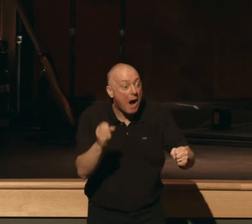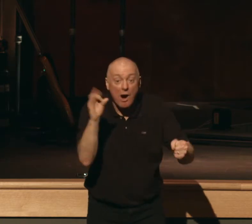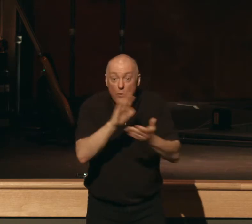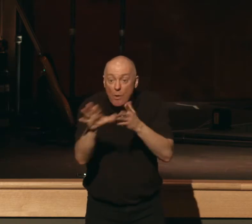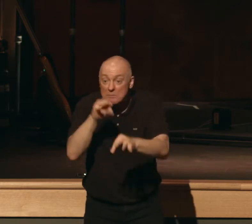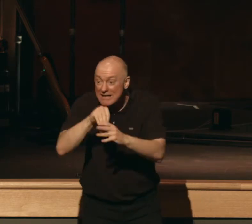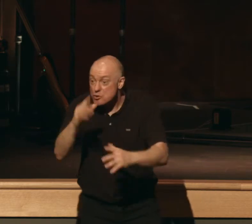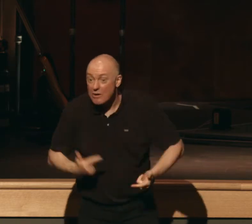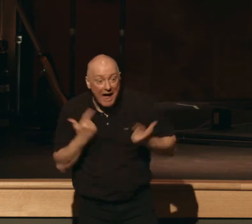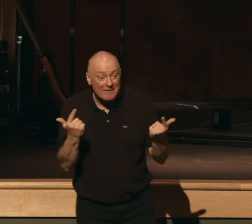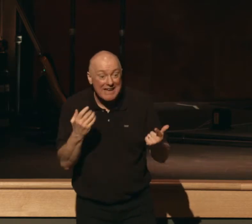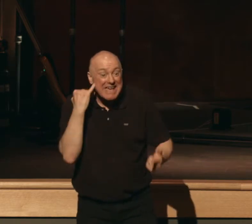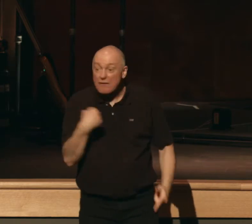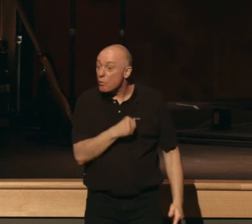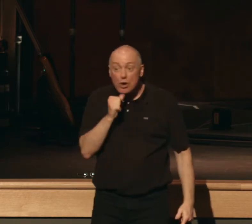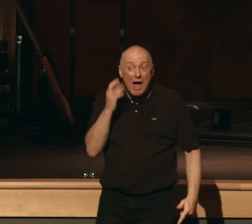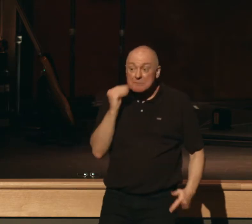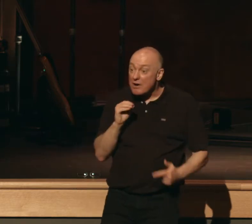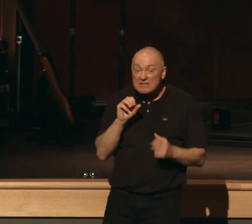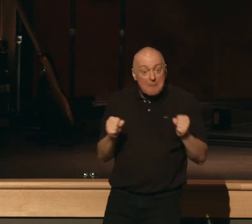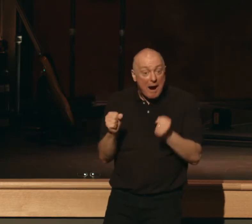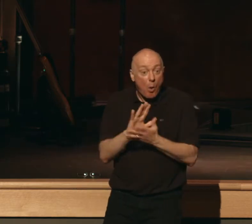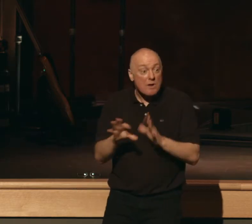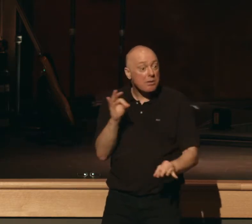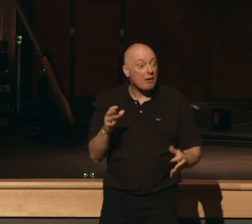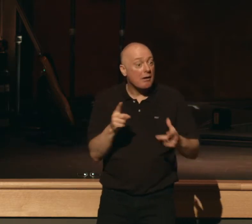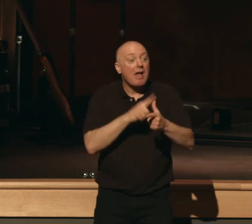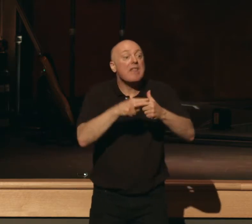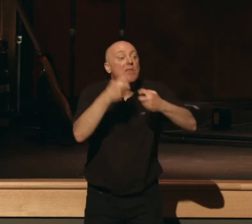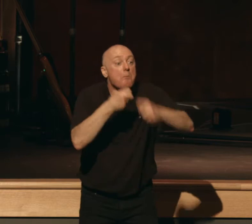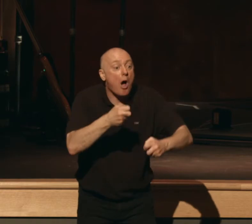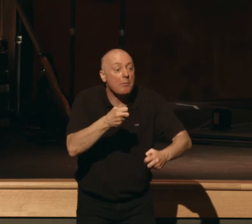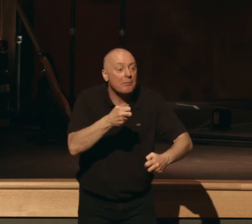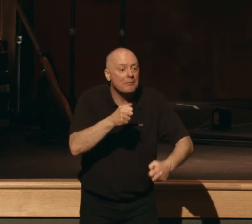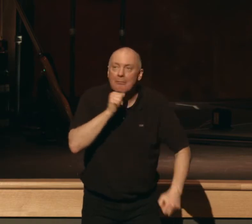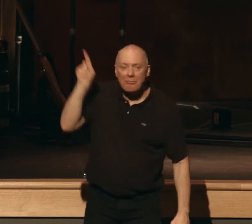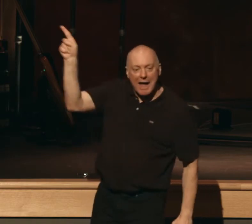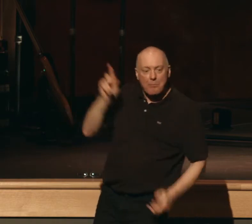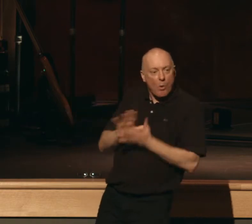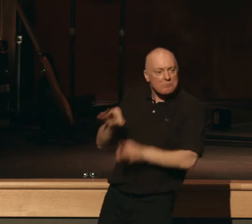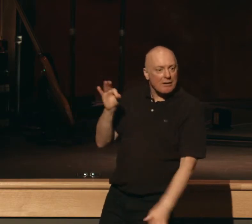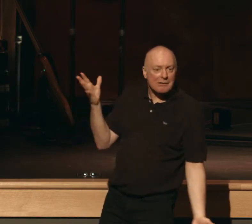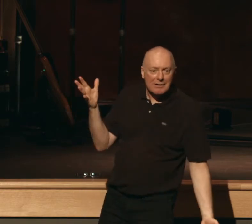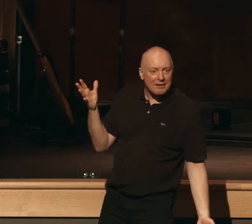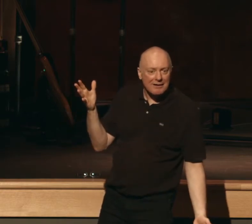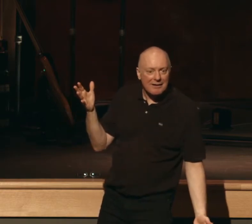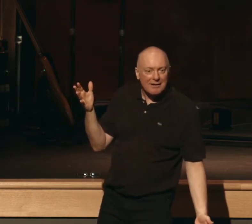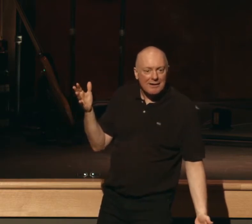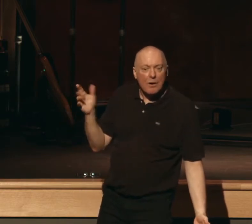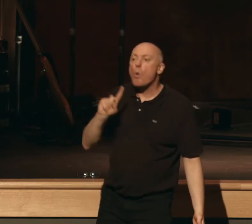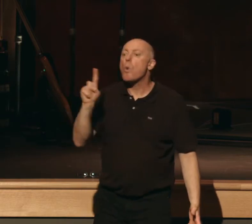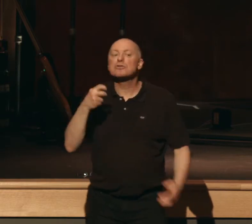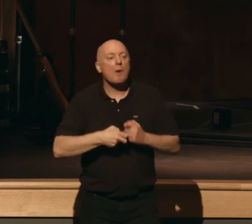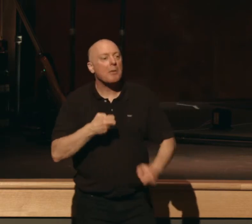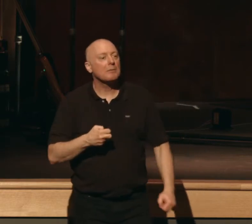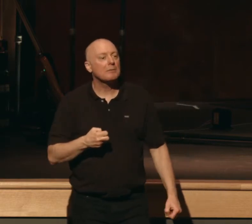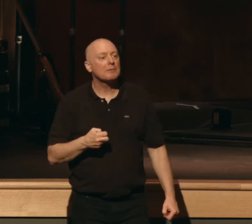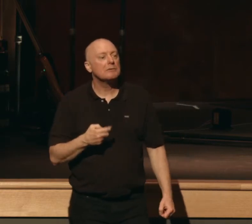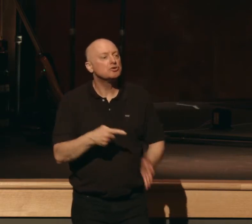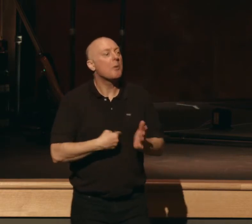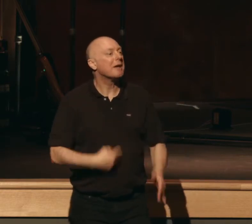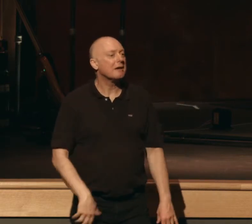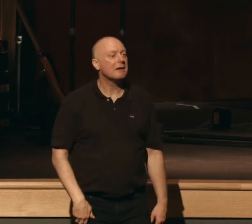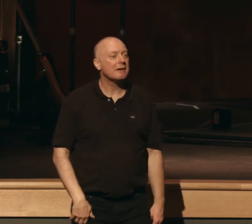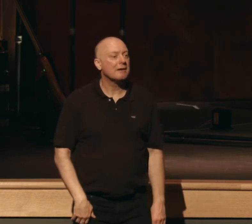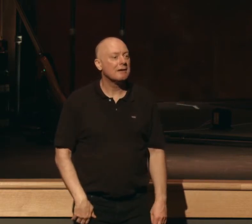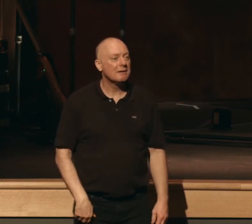Holy Spirit? Because if we're not experiencing the power of the Holy Spirit, the problem isn't the Holy Spirit. Point to where the problem is.